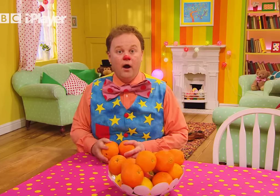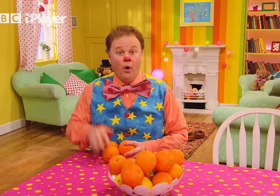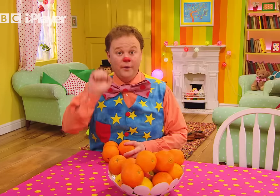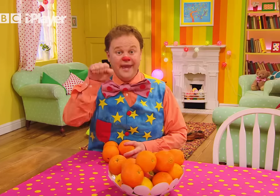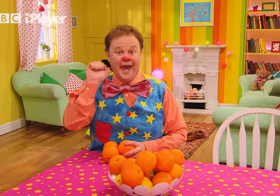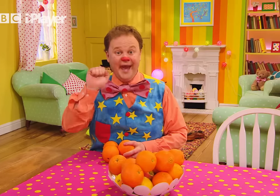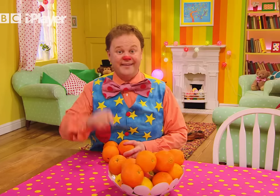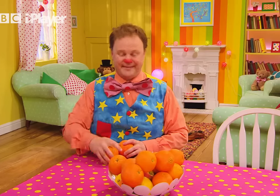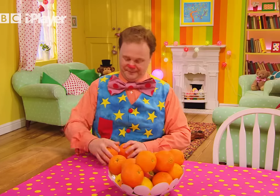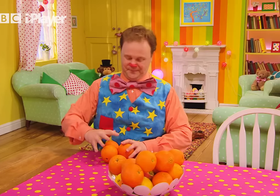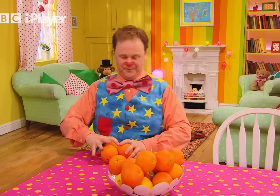Oh, yes.